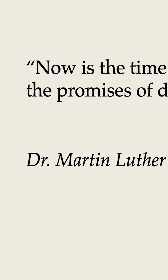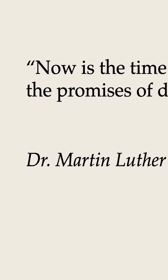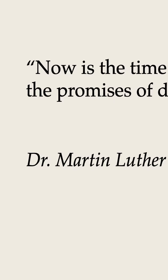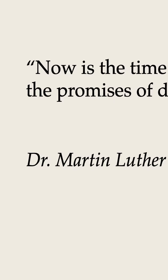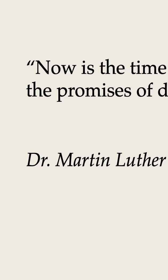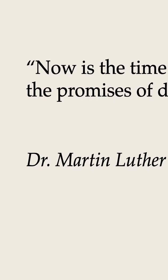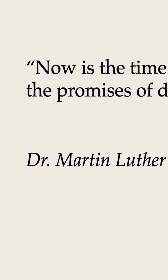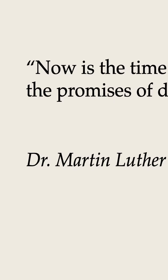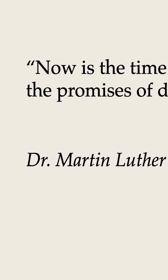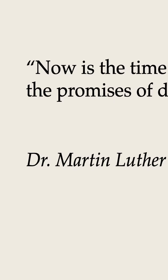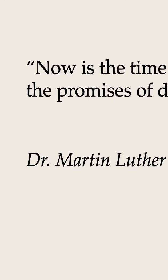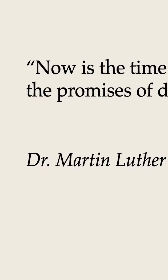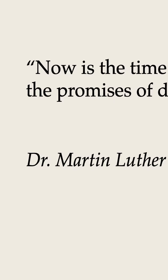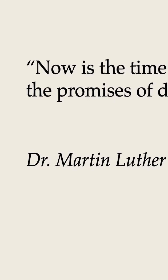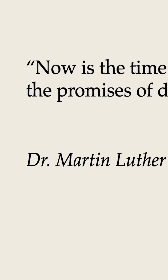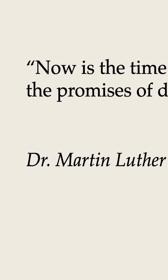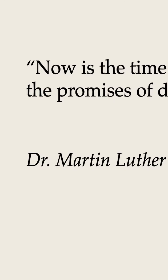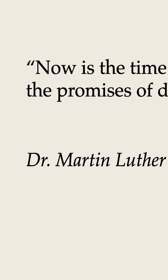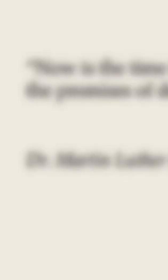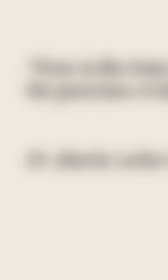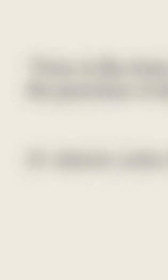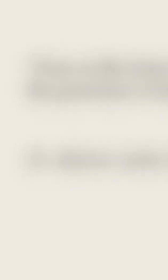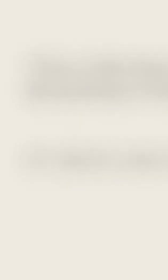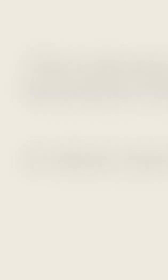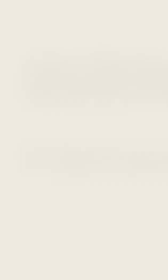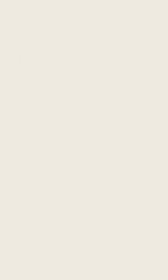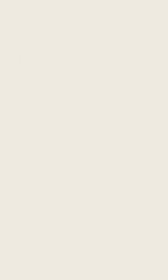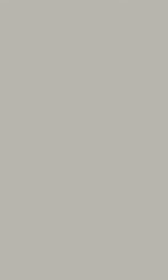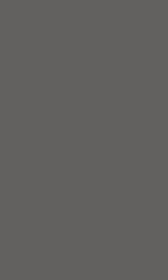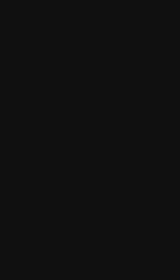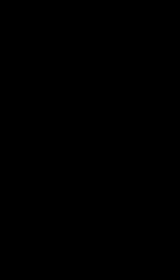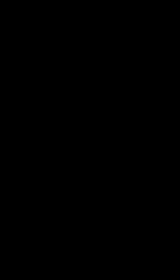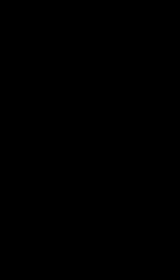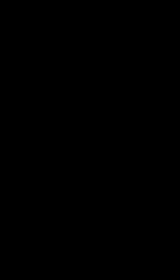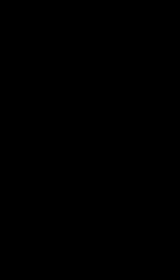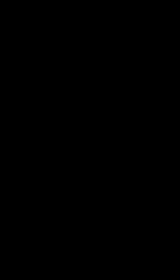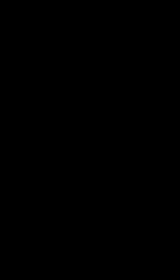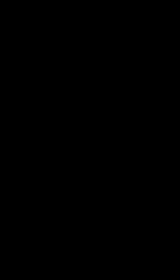Make justice a reality for all of God's children.